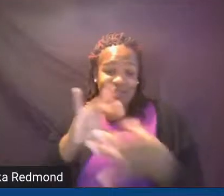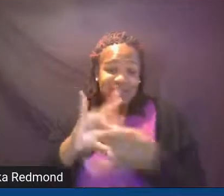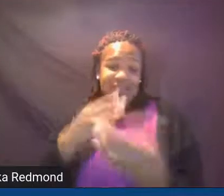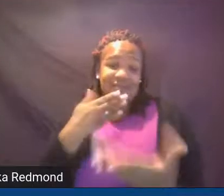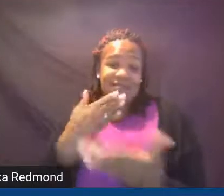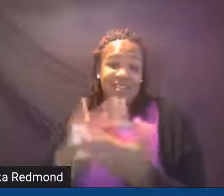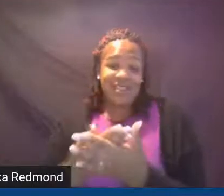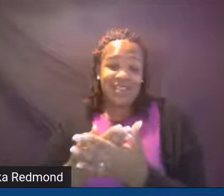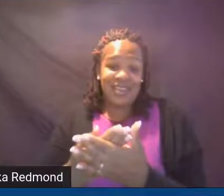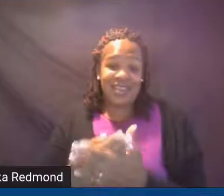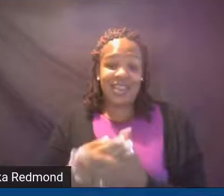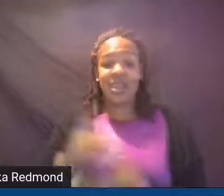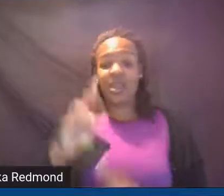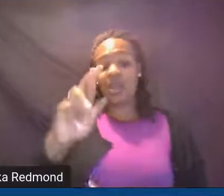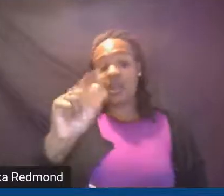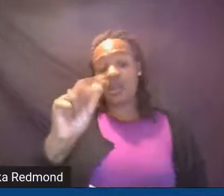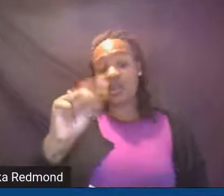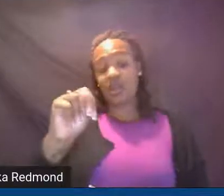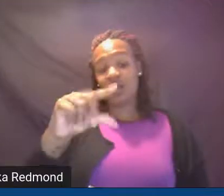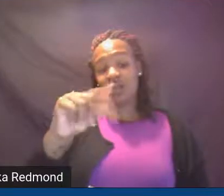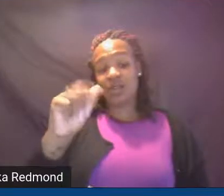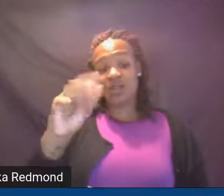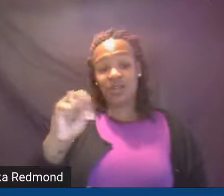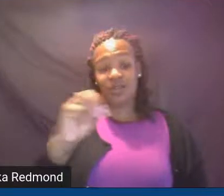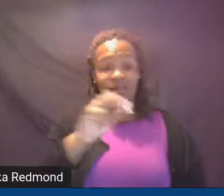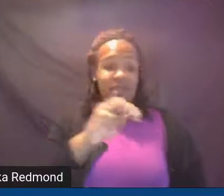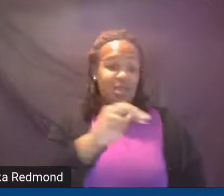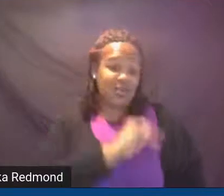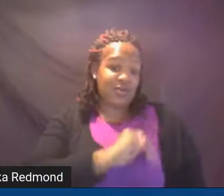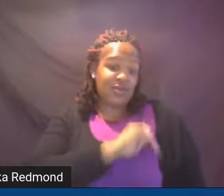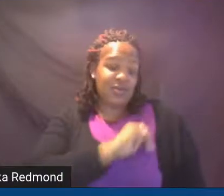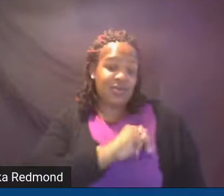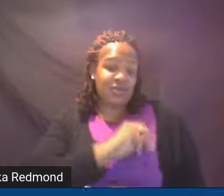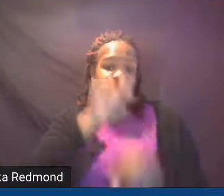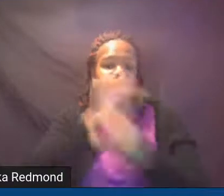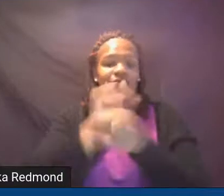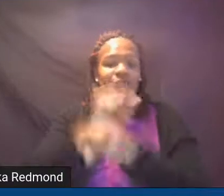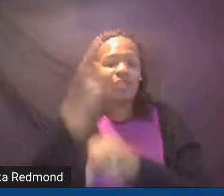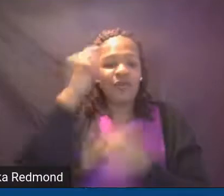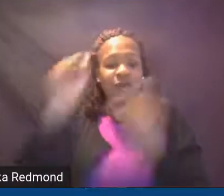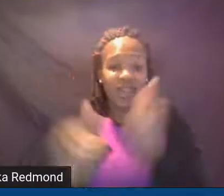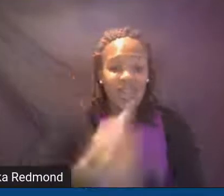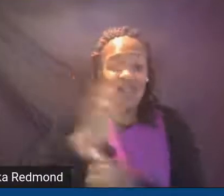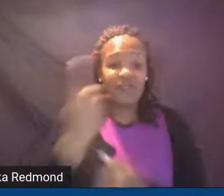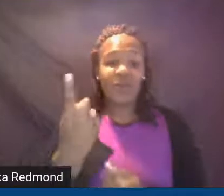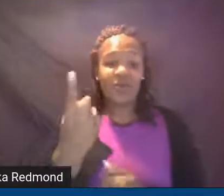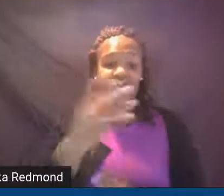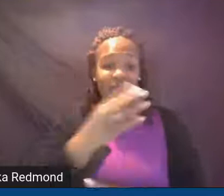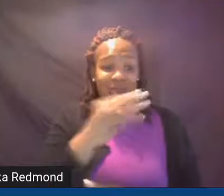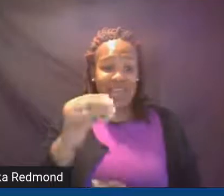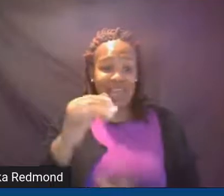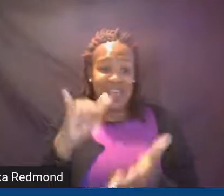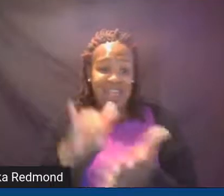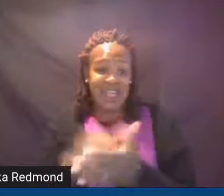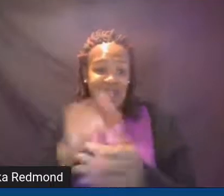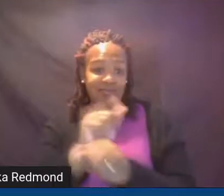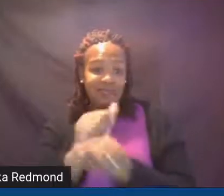employment for everyone. And when I heard from you that finding opportunity for all, that's your mission. I said,